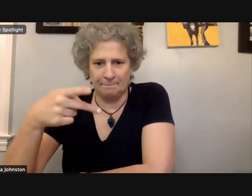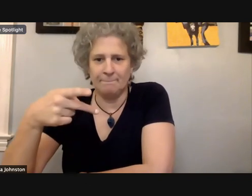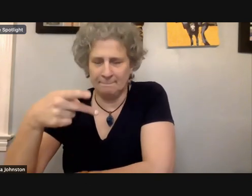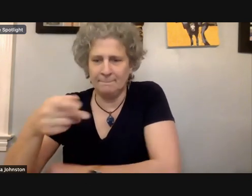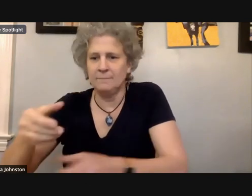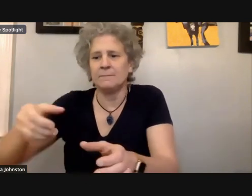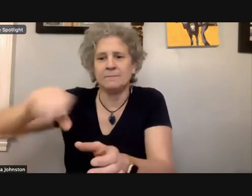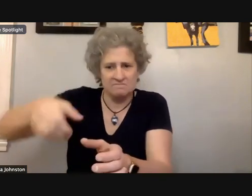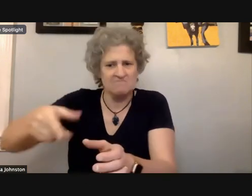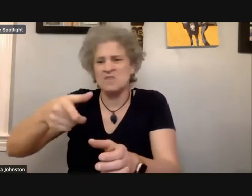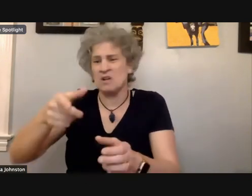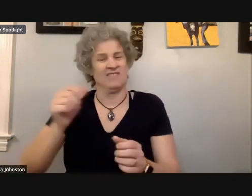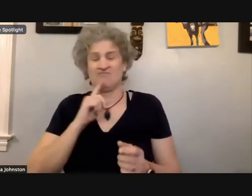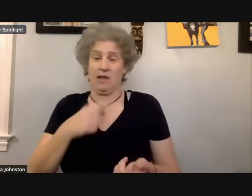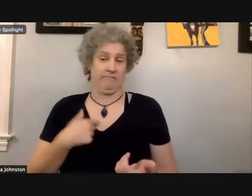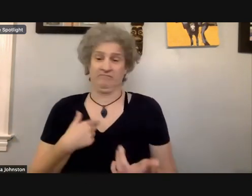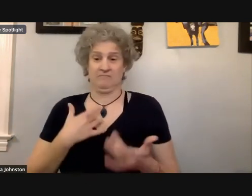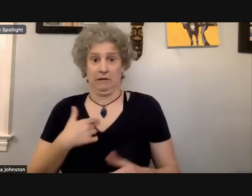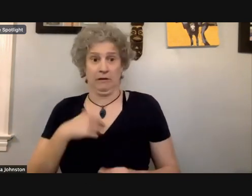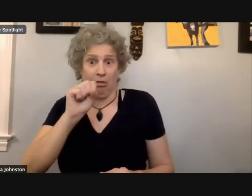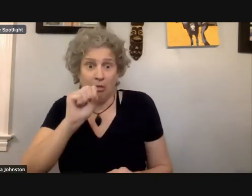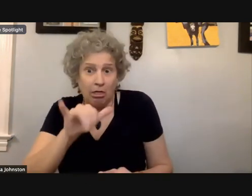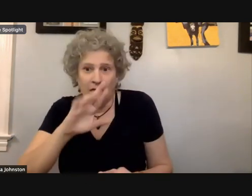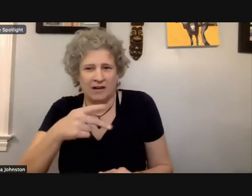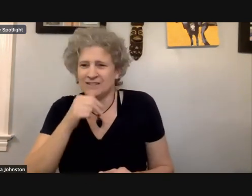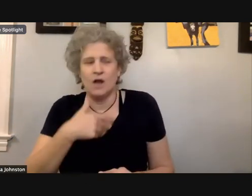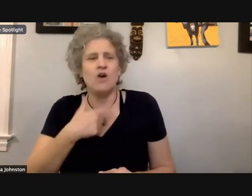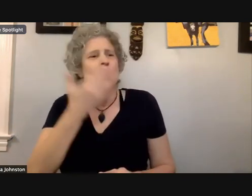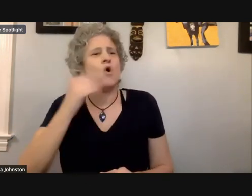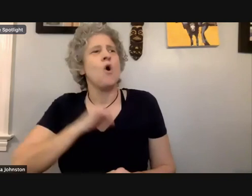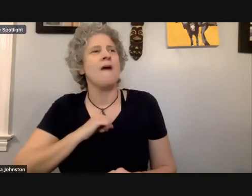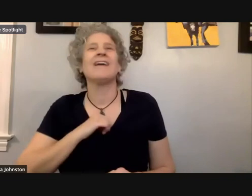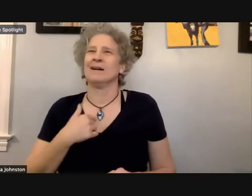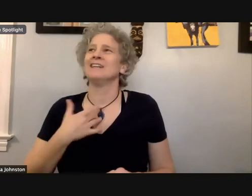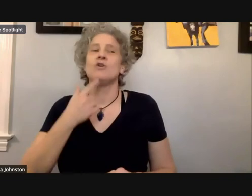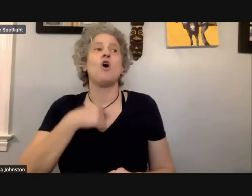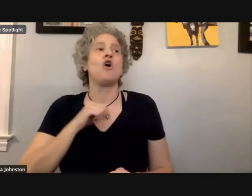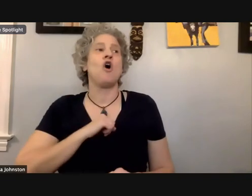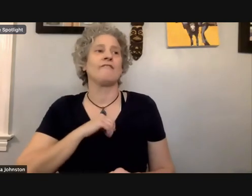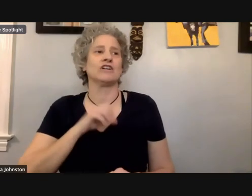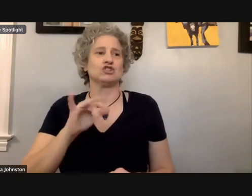an elixir or some kind of medical syrup. It goes like this, and then you could use a classifier to describe. I